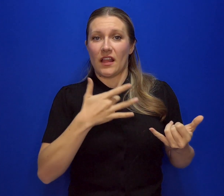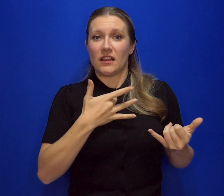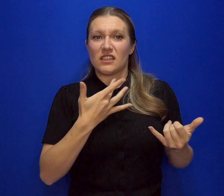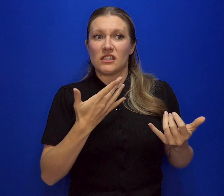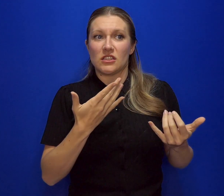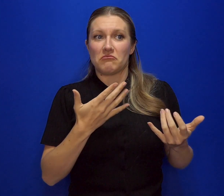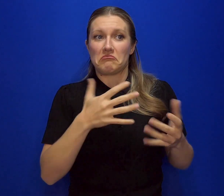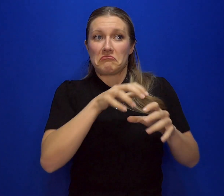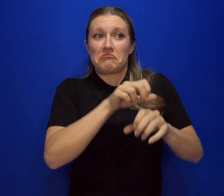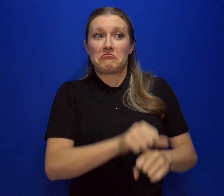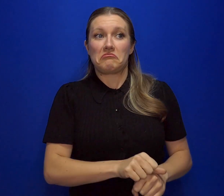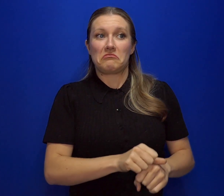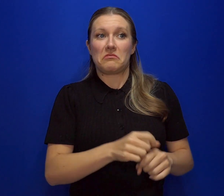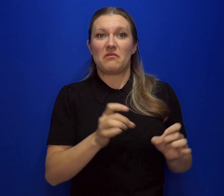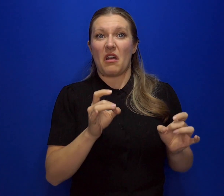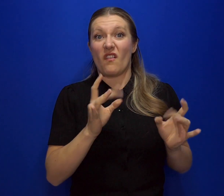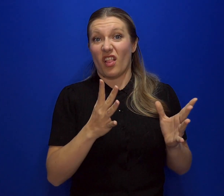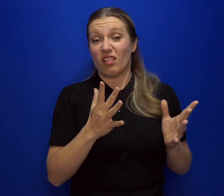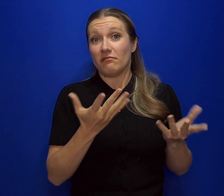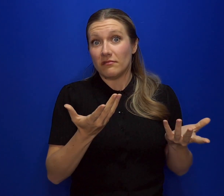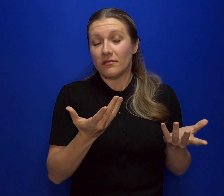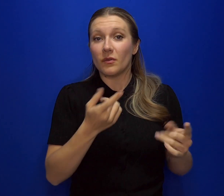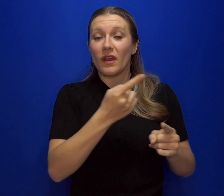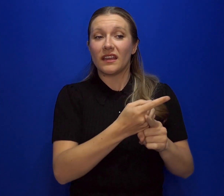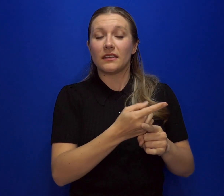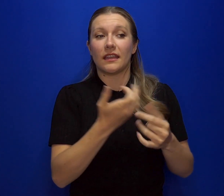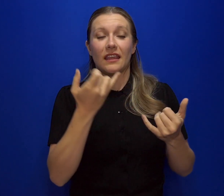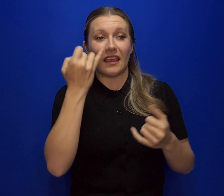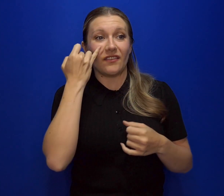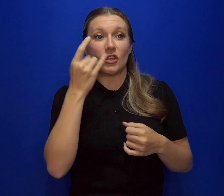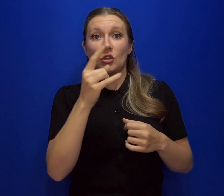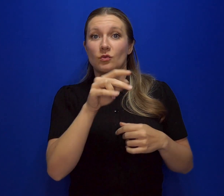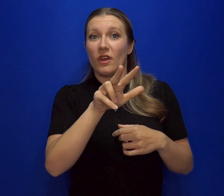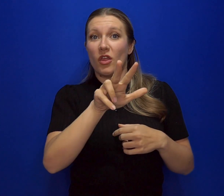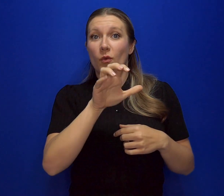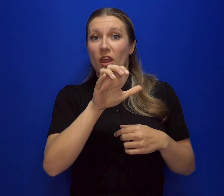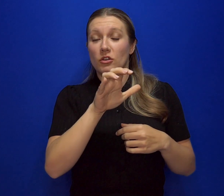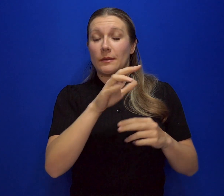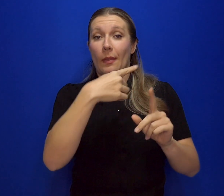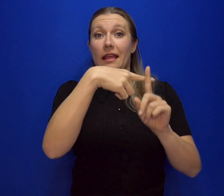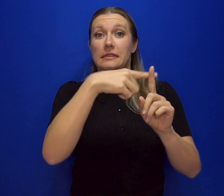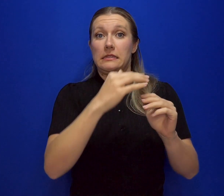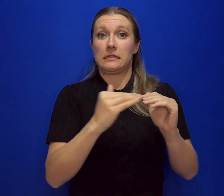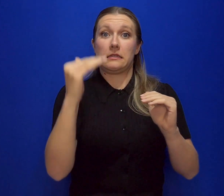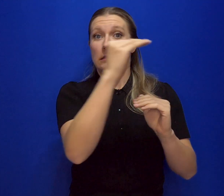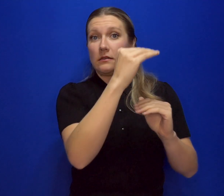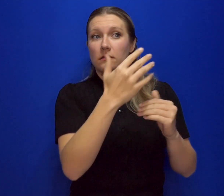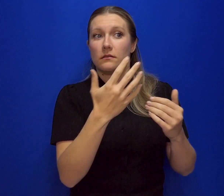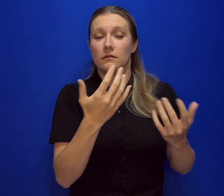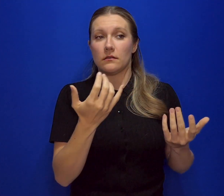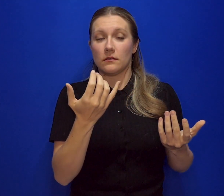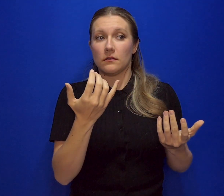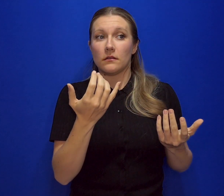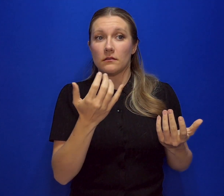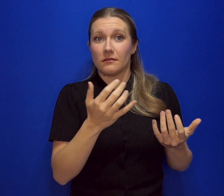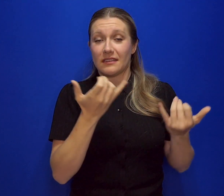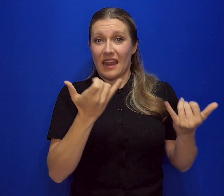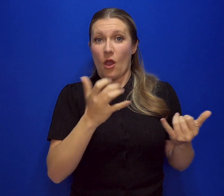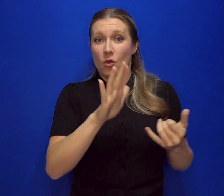and it just thinks that that's the norm at a blood sugar of, let's say, 300 plus potentially. And with that being the case, once your